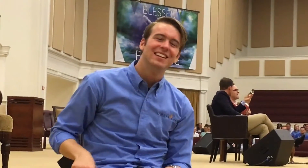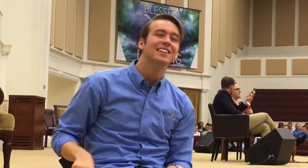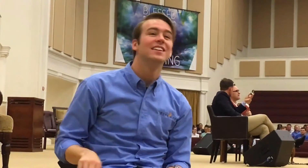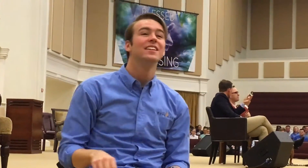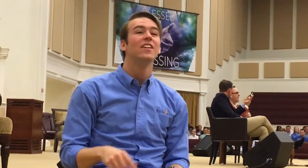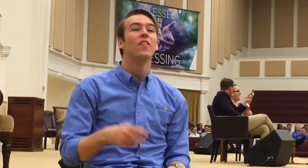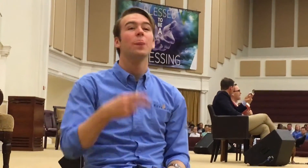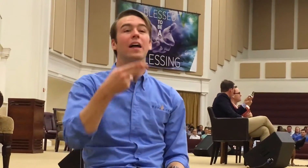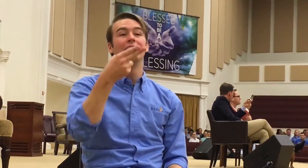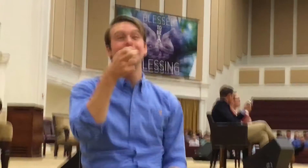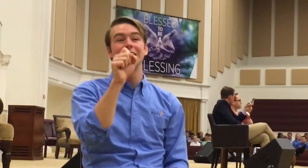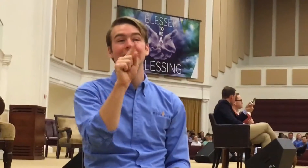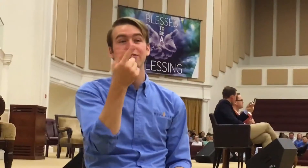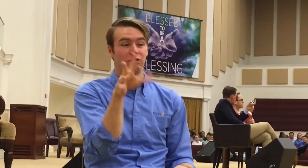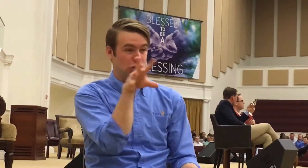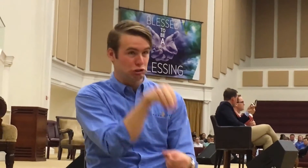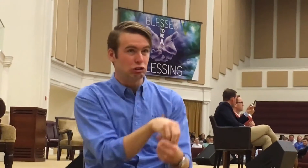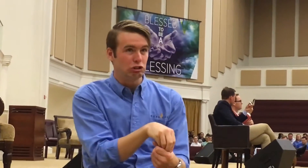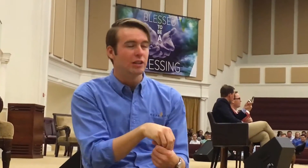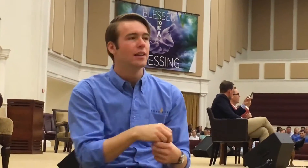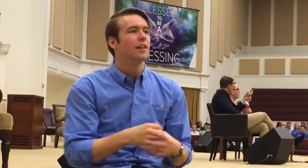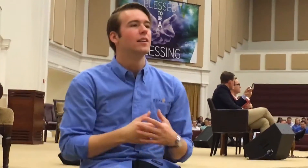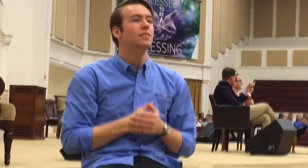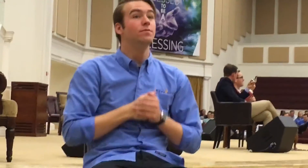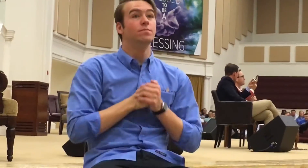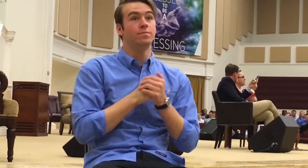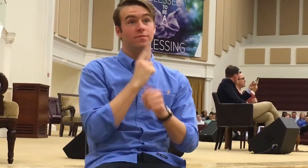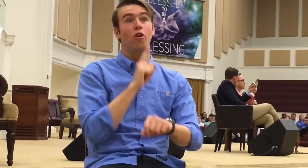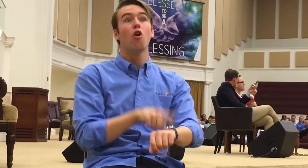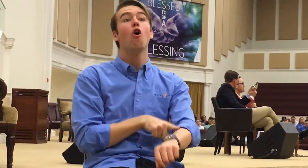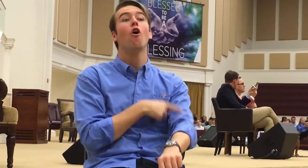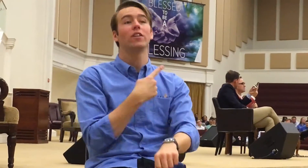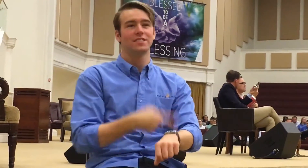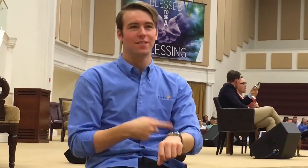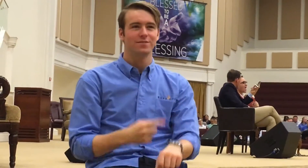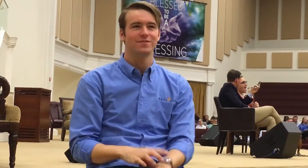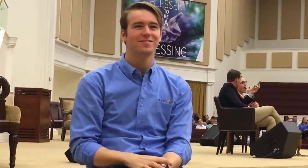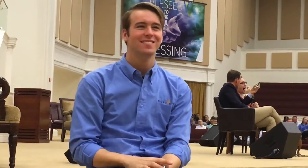There's been heat applied for a long time.